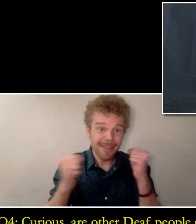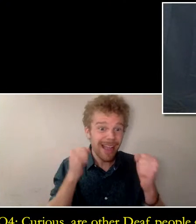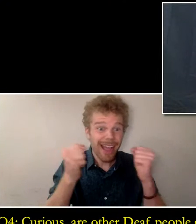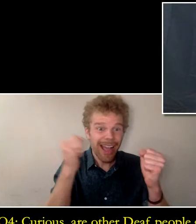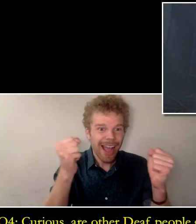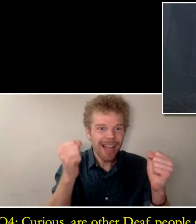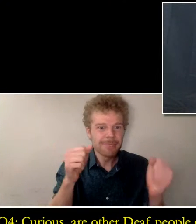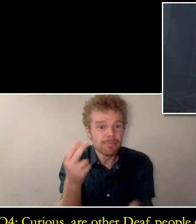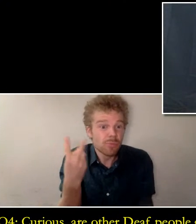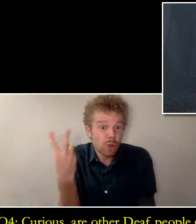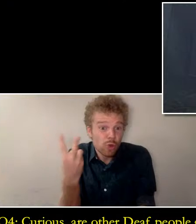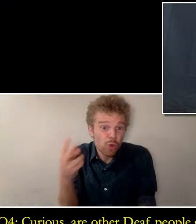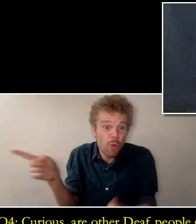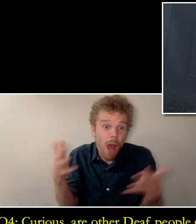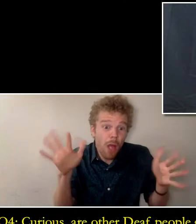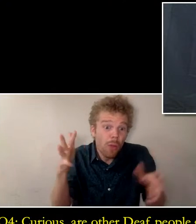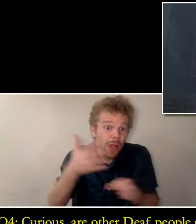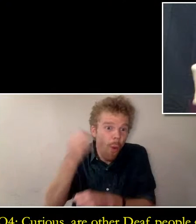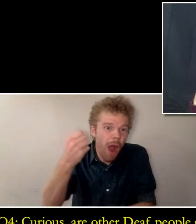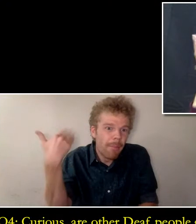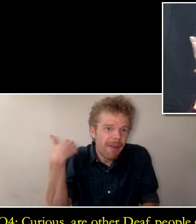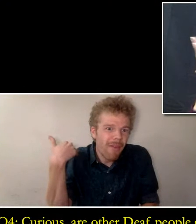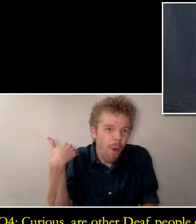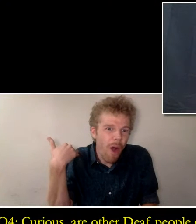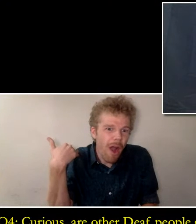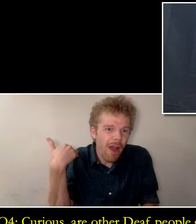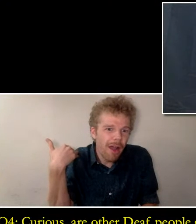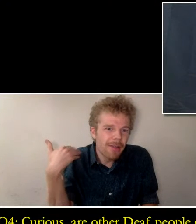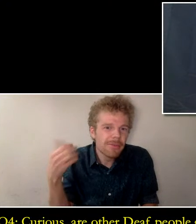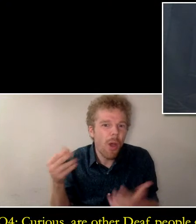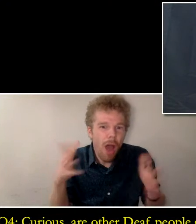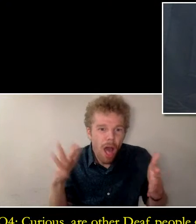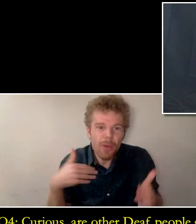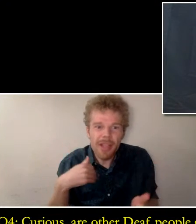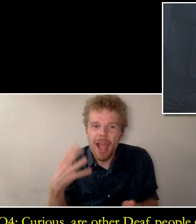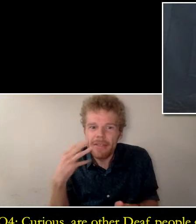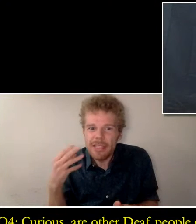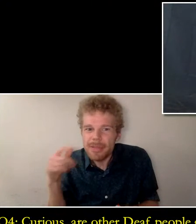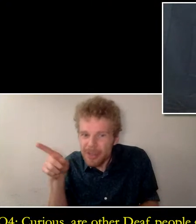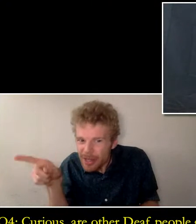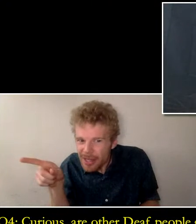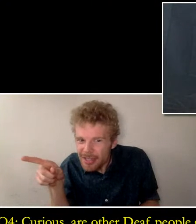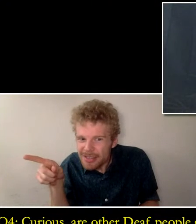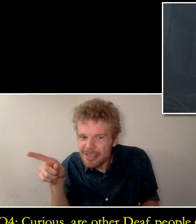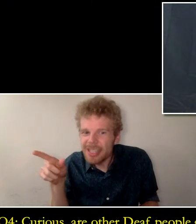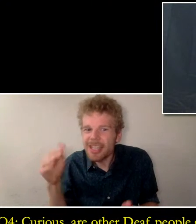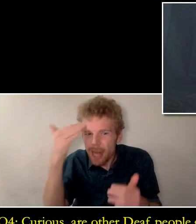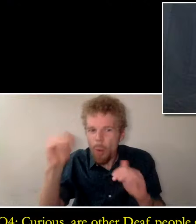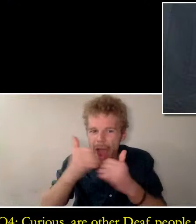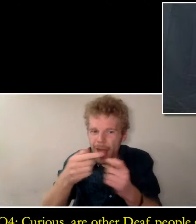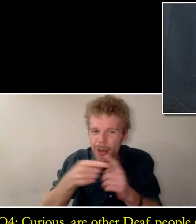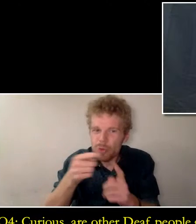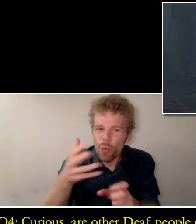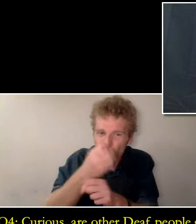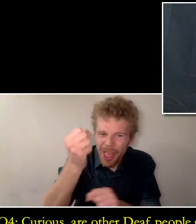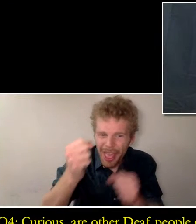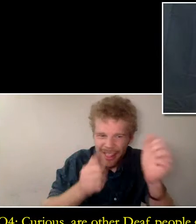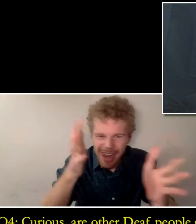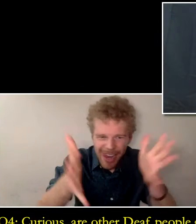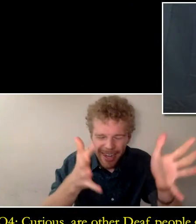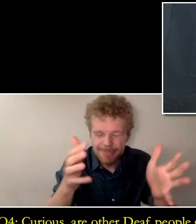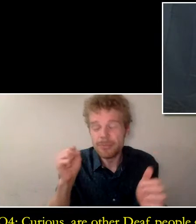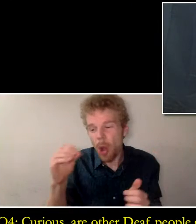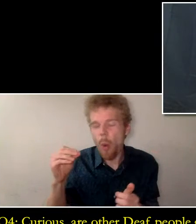Wow. And then, as we mentioned, of course, there are 3 deaf folks in DC, the 2 of us plus 1